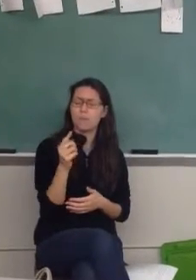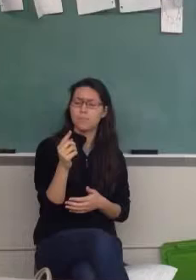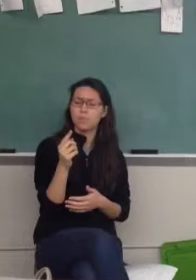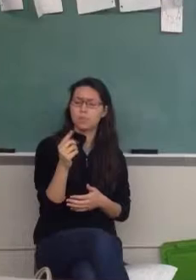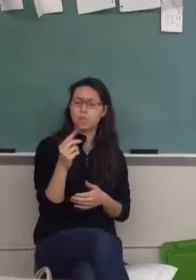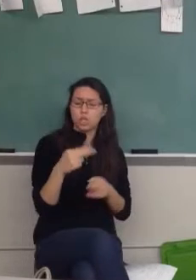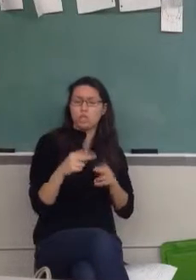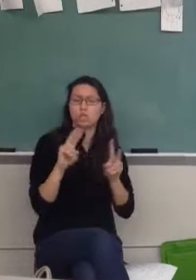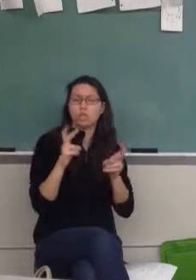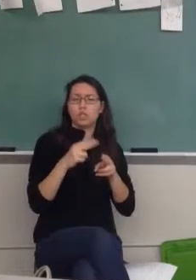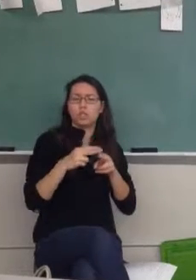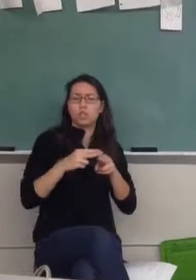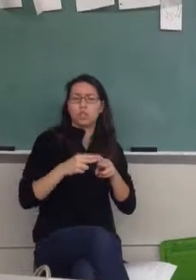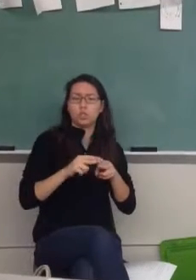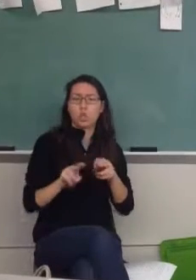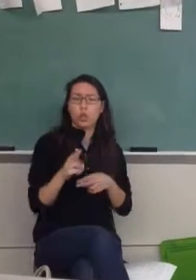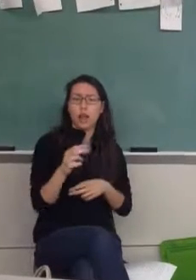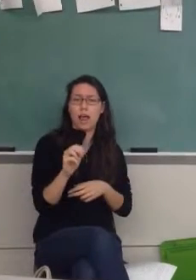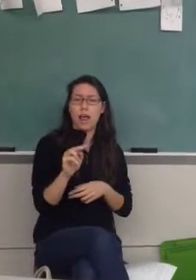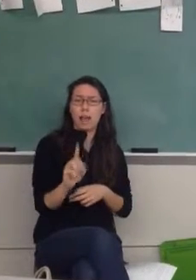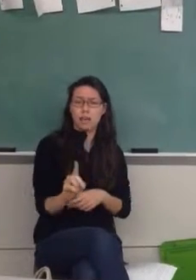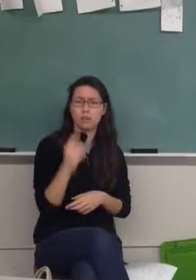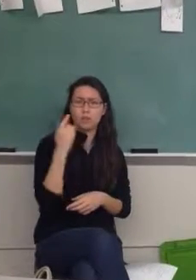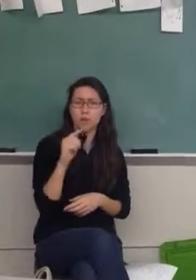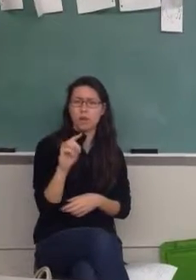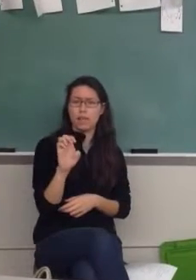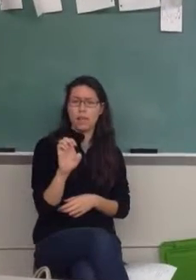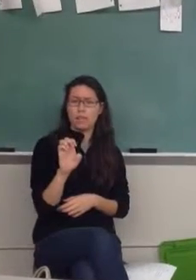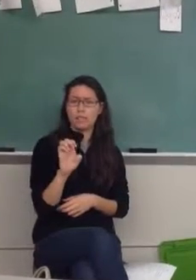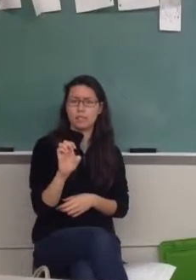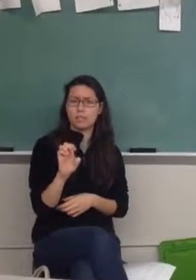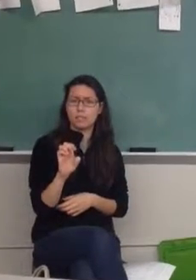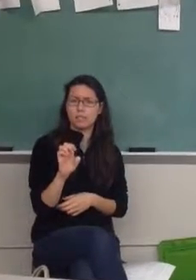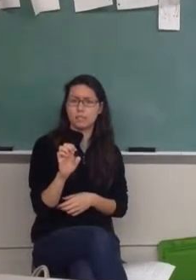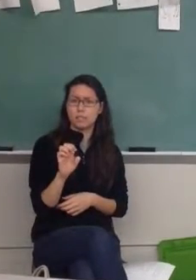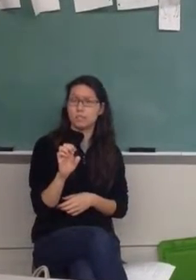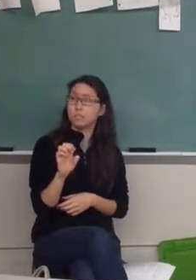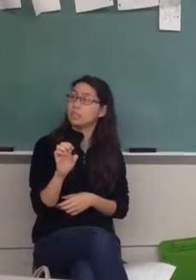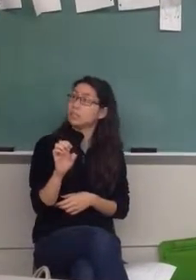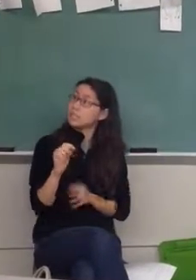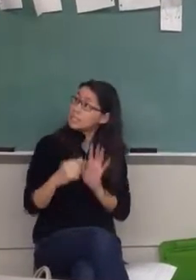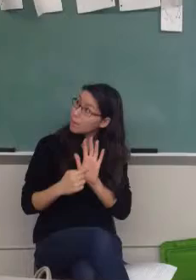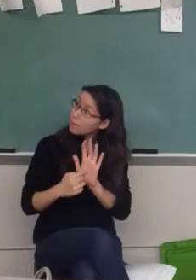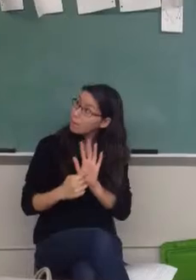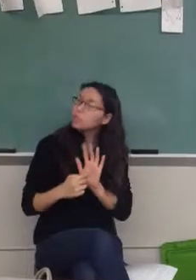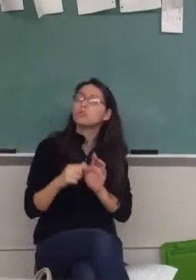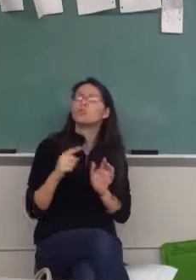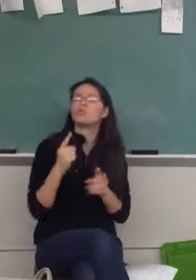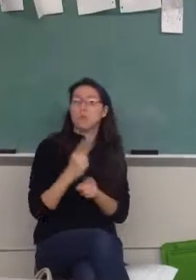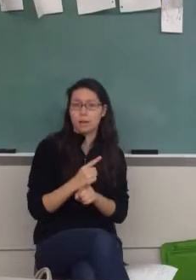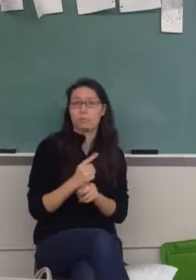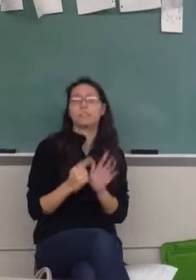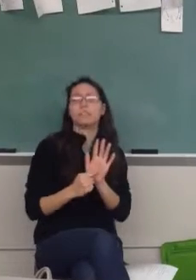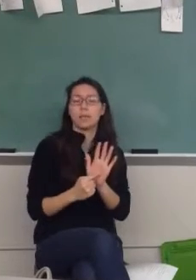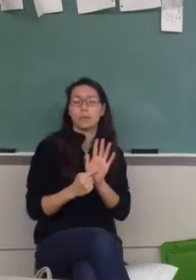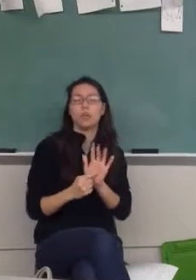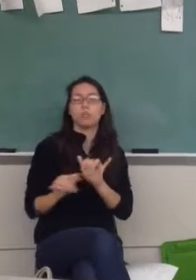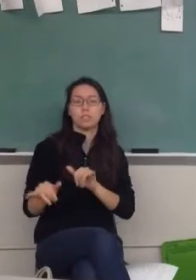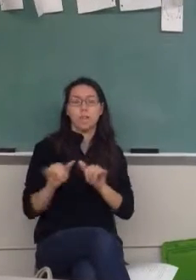shorthand for the elements? Like symbol. Symbols, right. He used symbols like we use today. Can